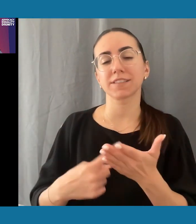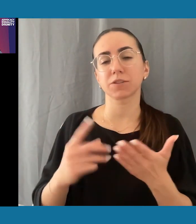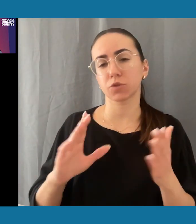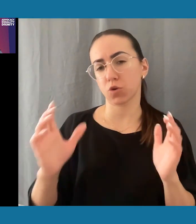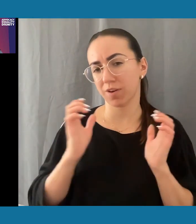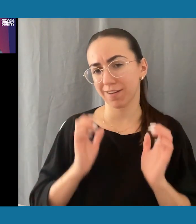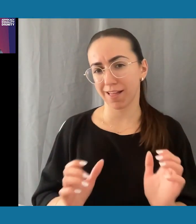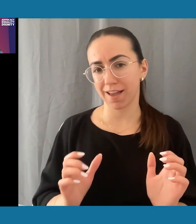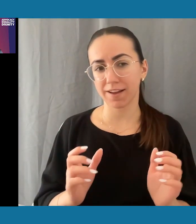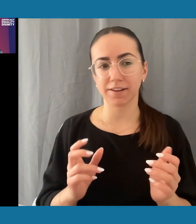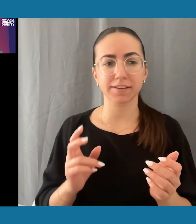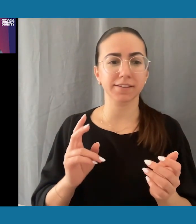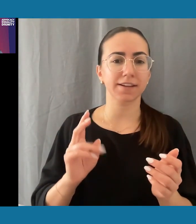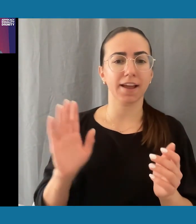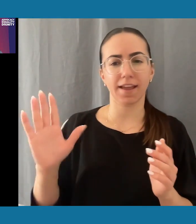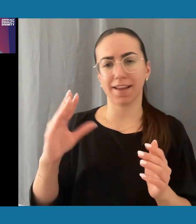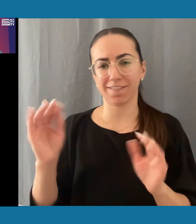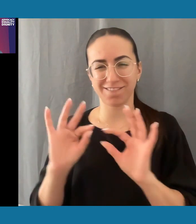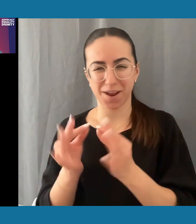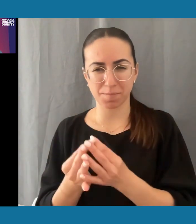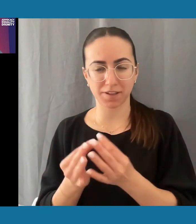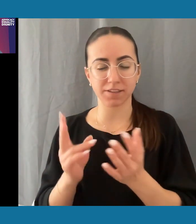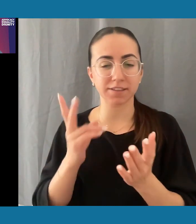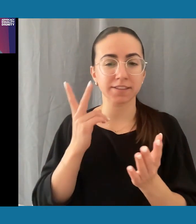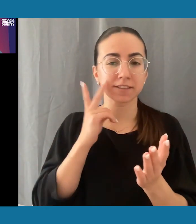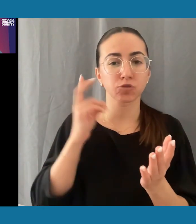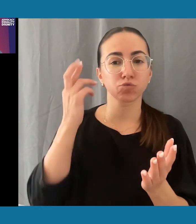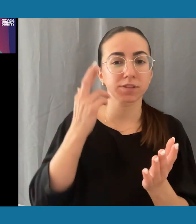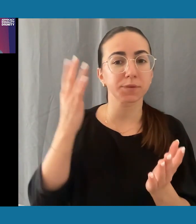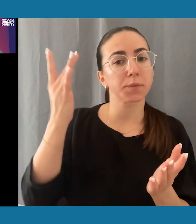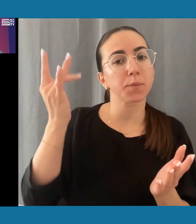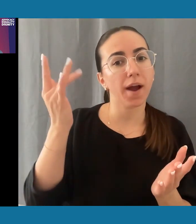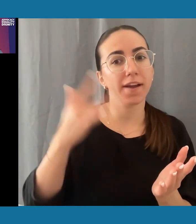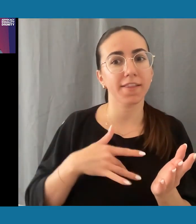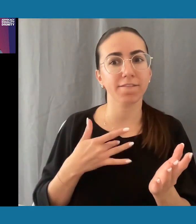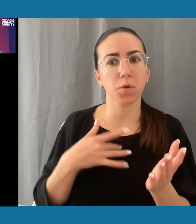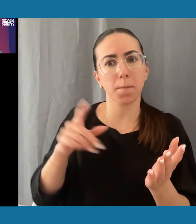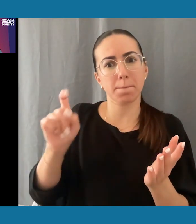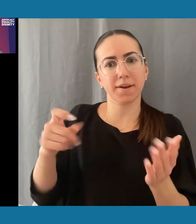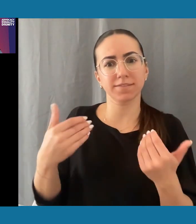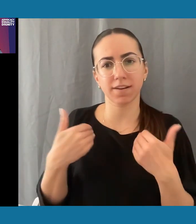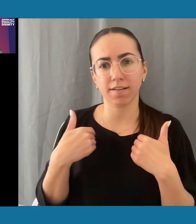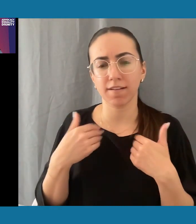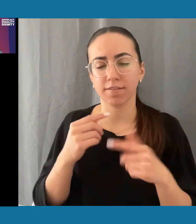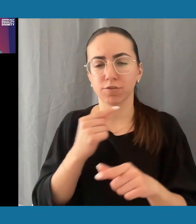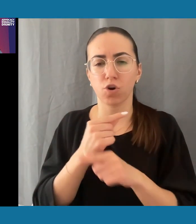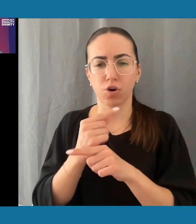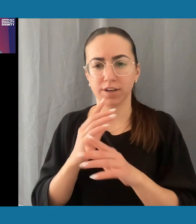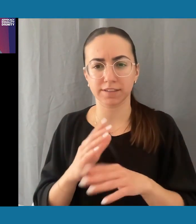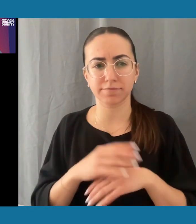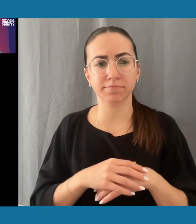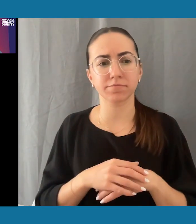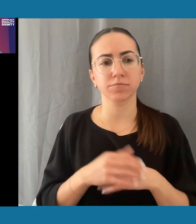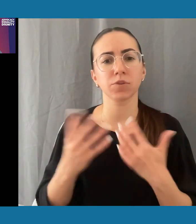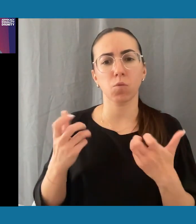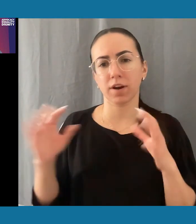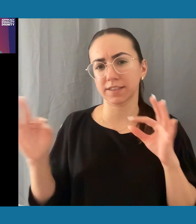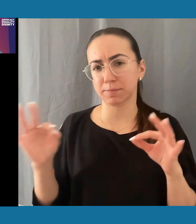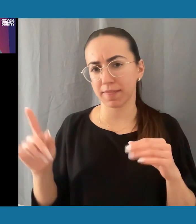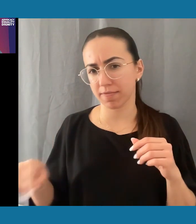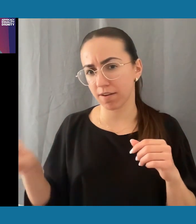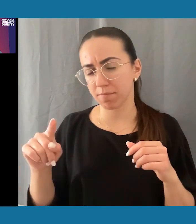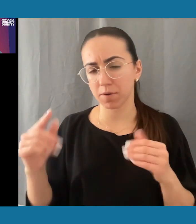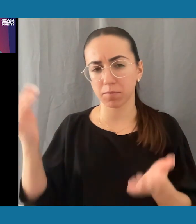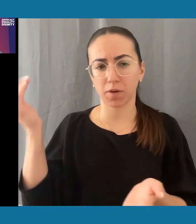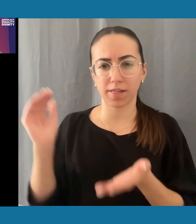their family, the reasons why that they think they need a guardianship. You want to explain to them about any less restrictive alternatives